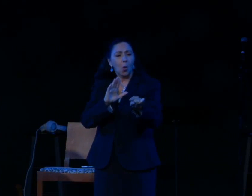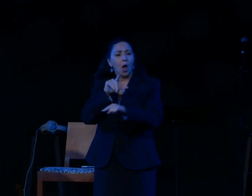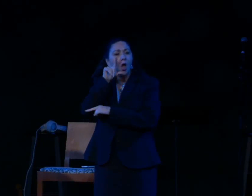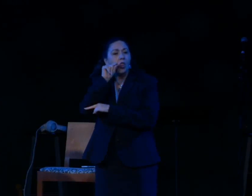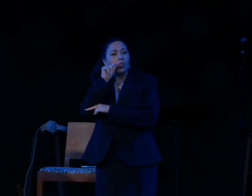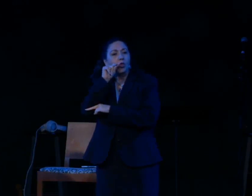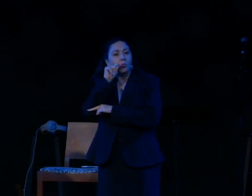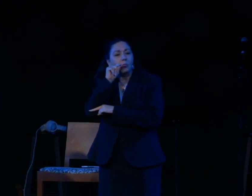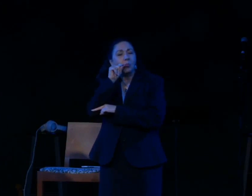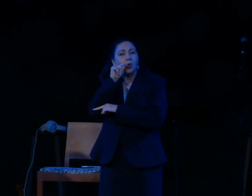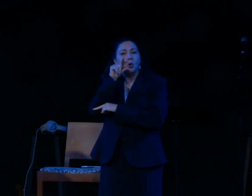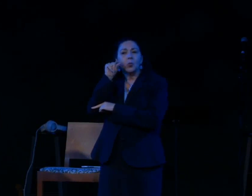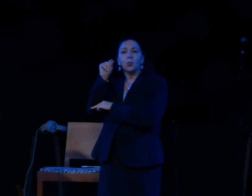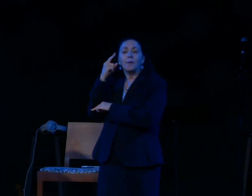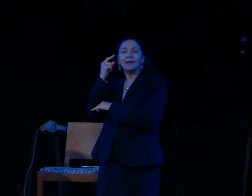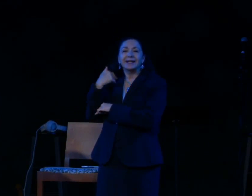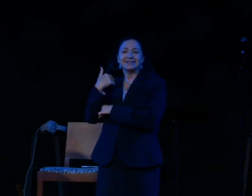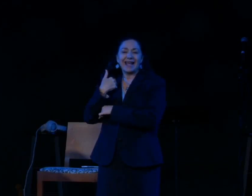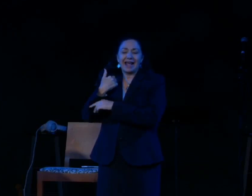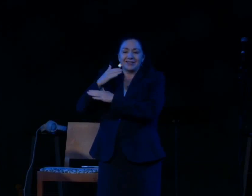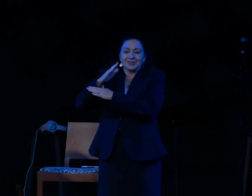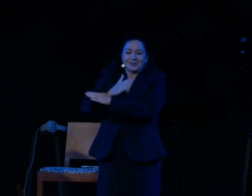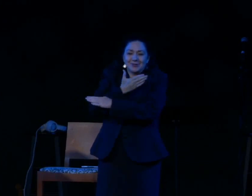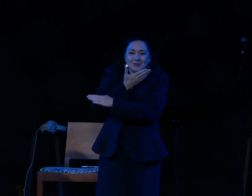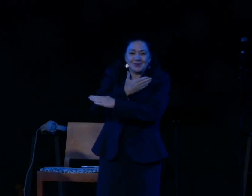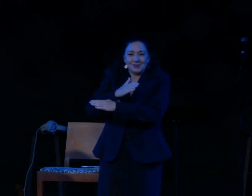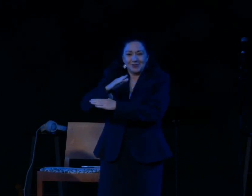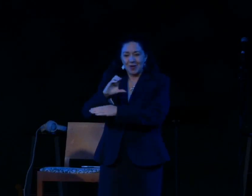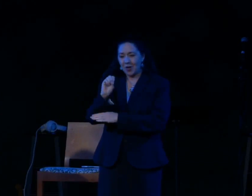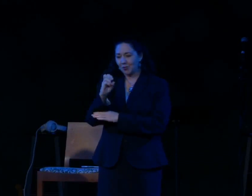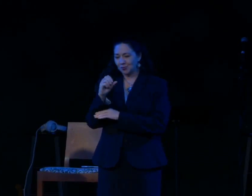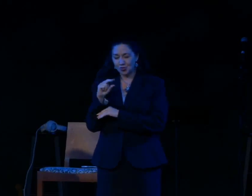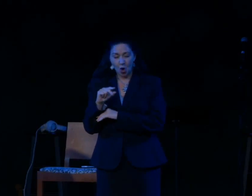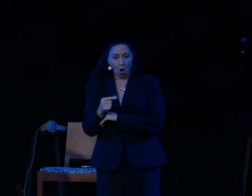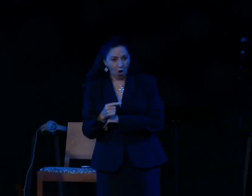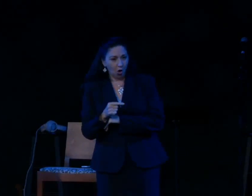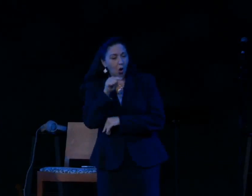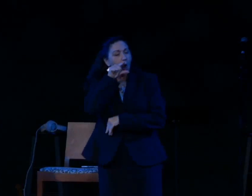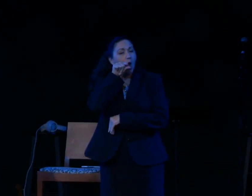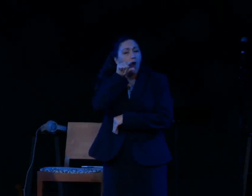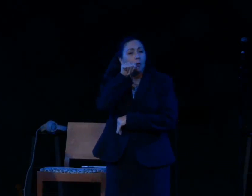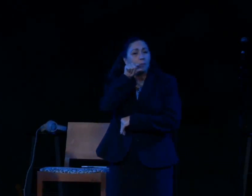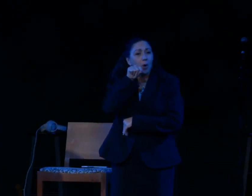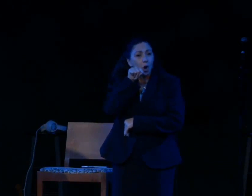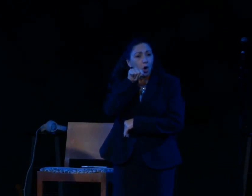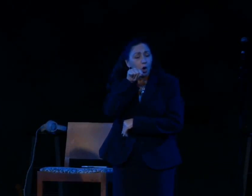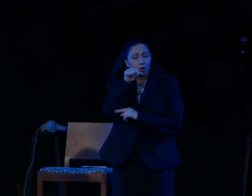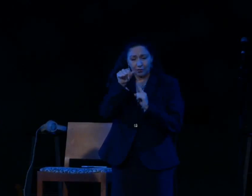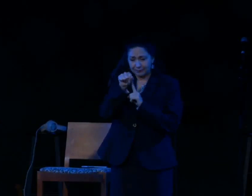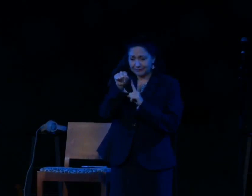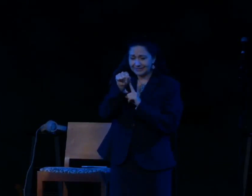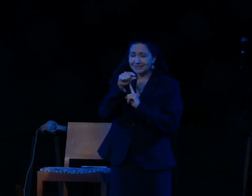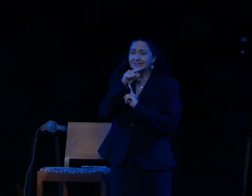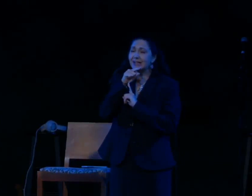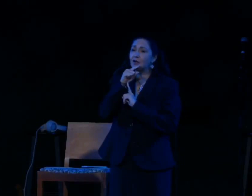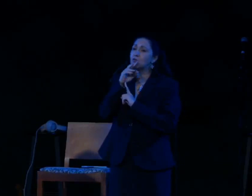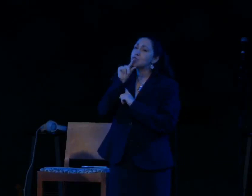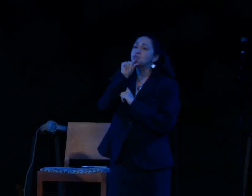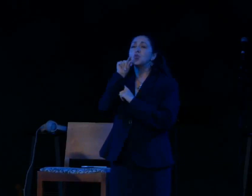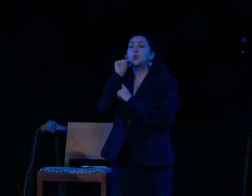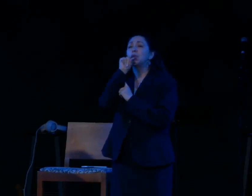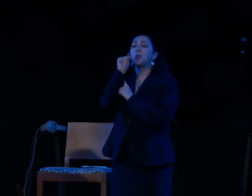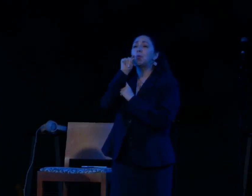sings because it has a song." A bird does not sing because it has